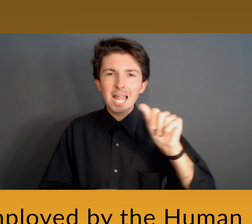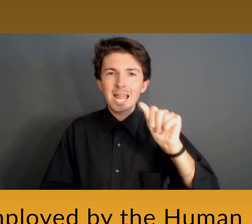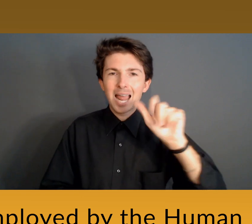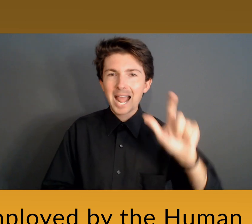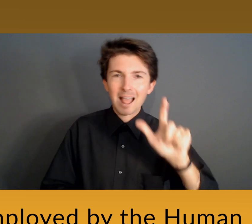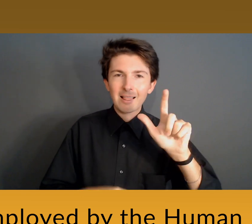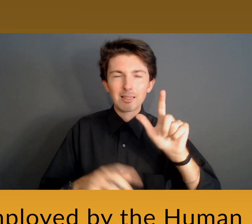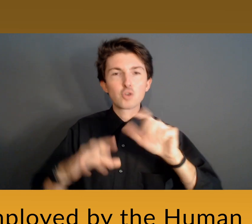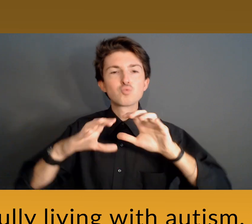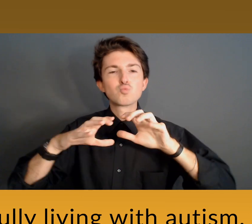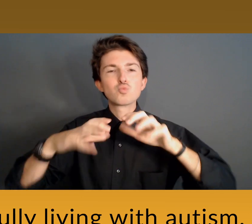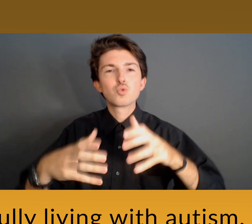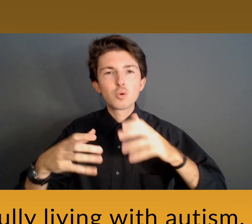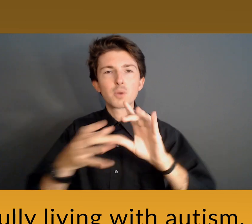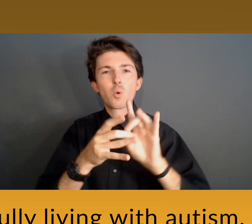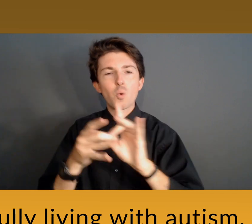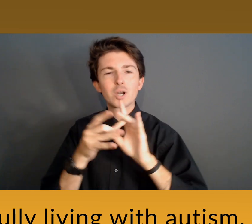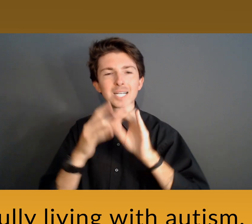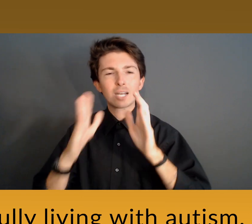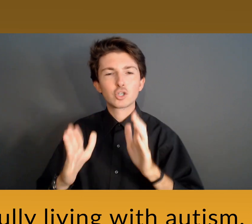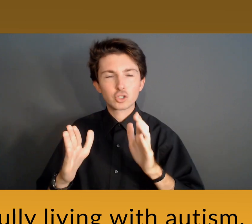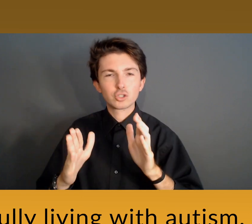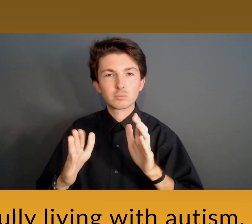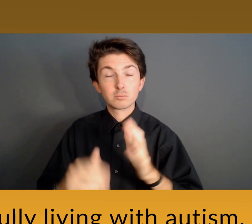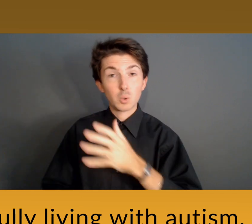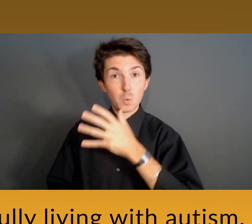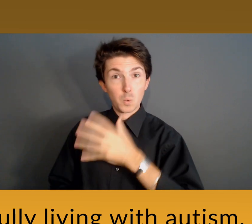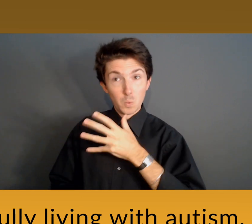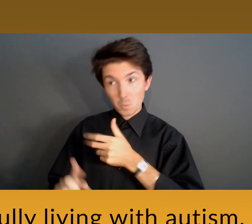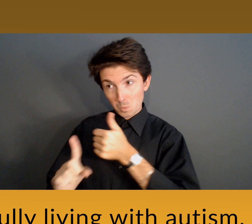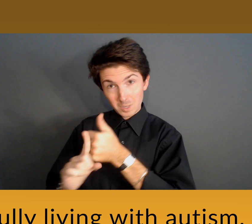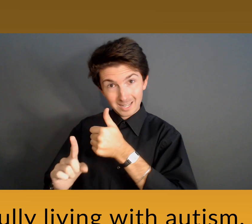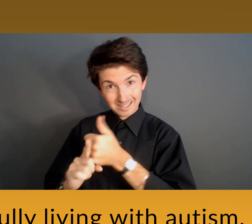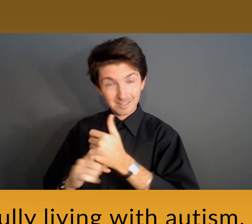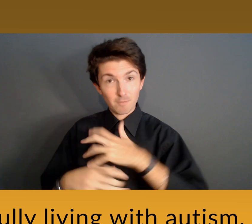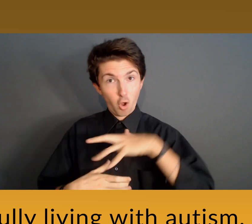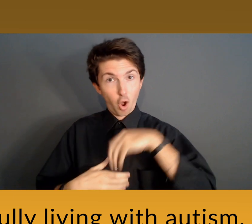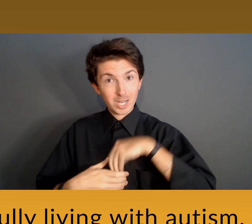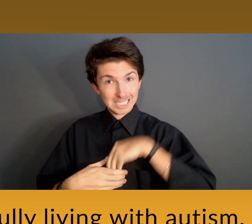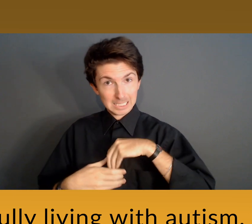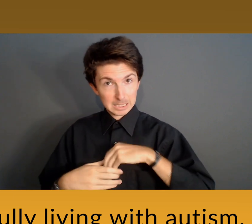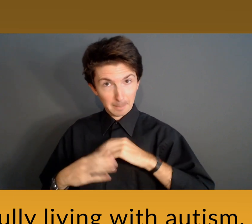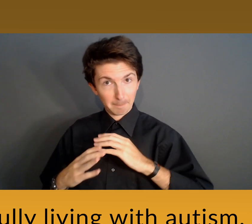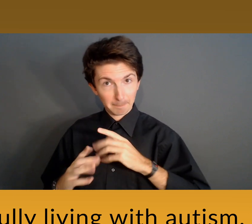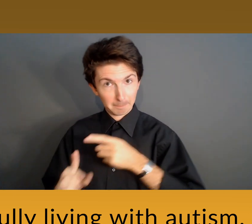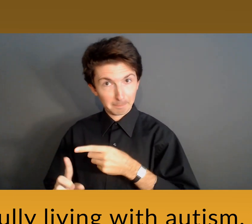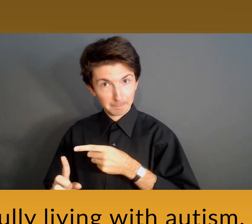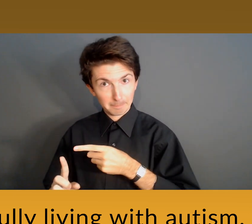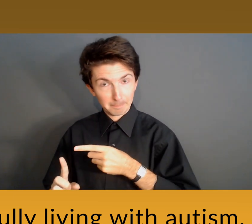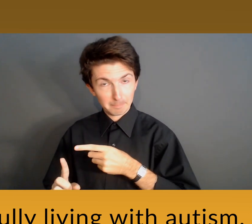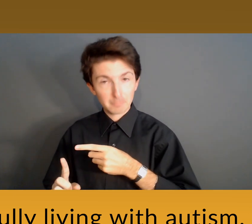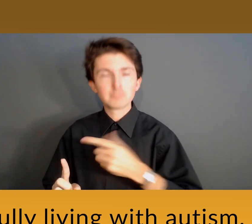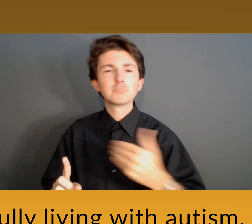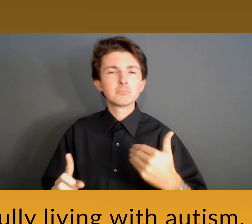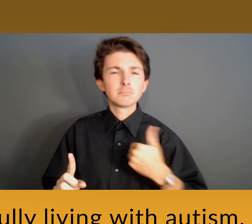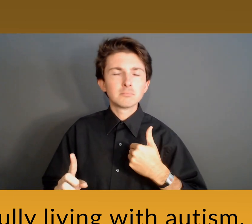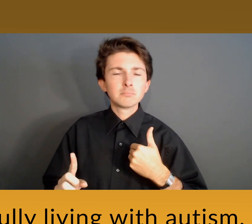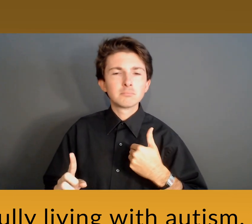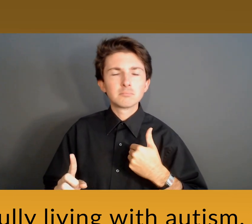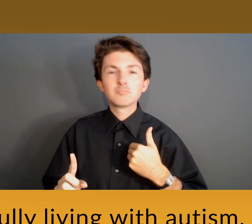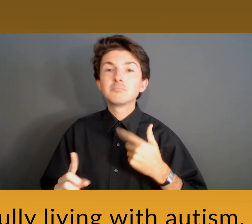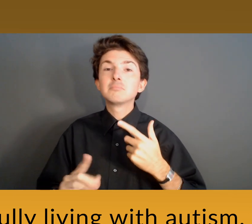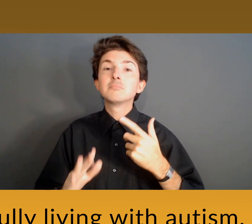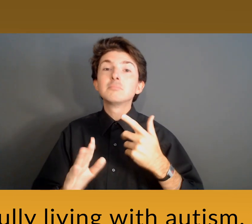group coordinator. As a woman successfully living with autism, Nicole brings